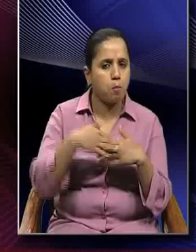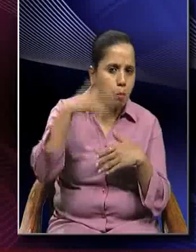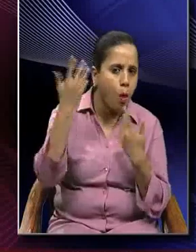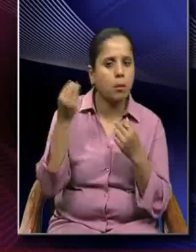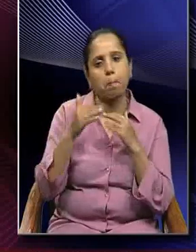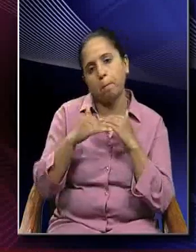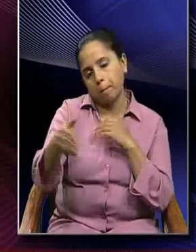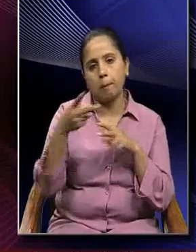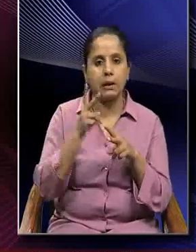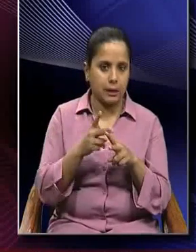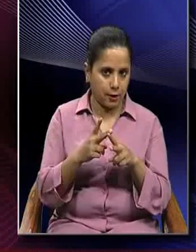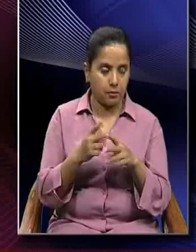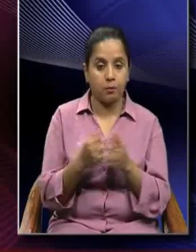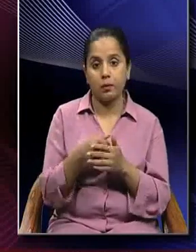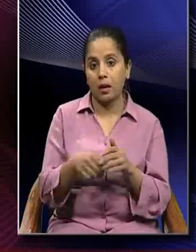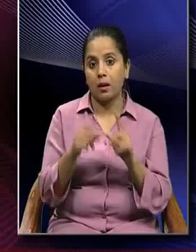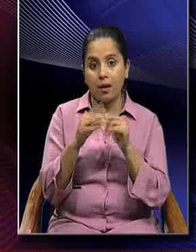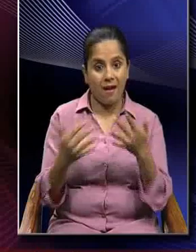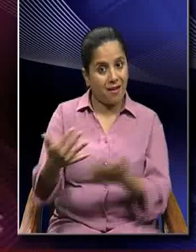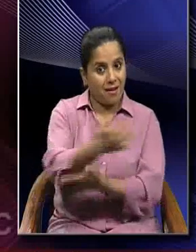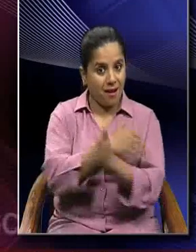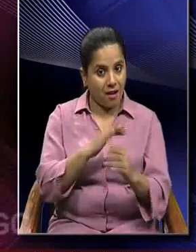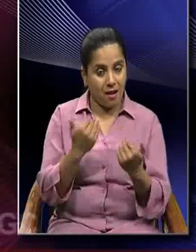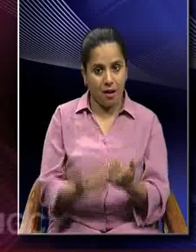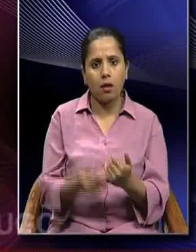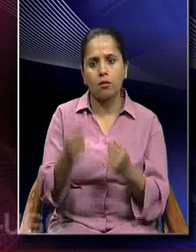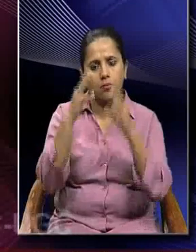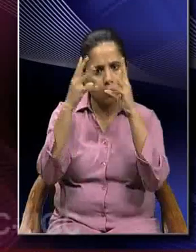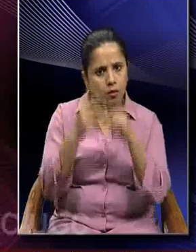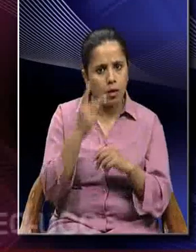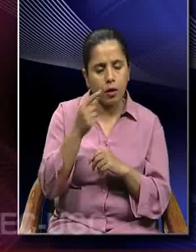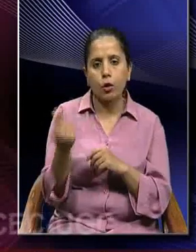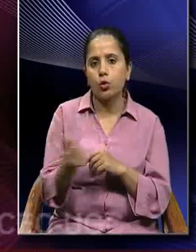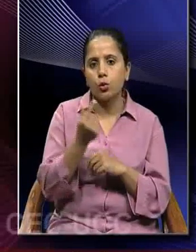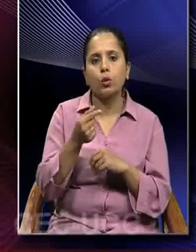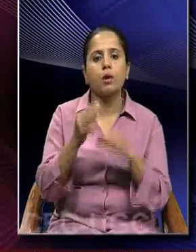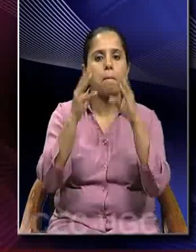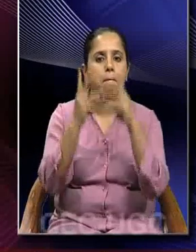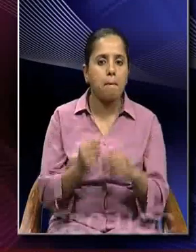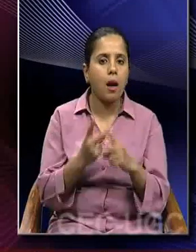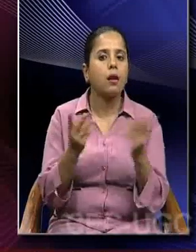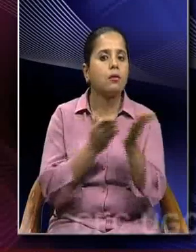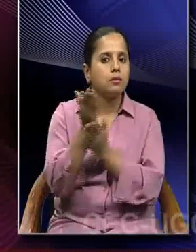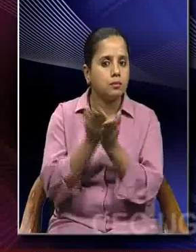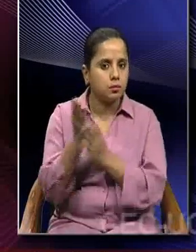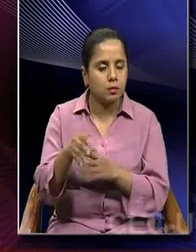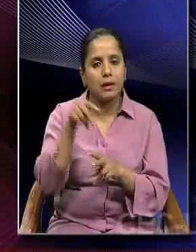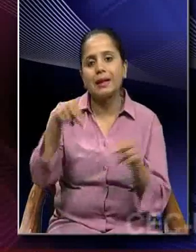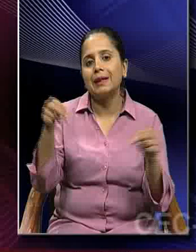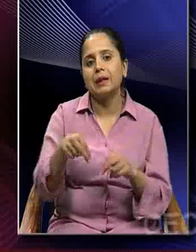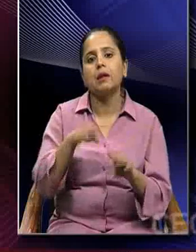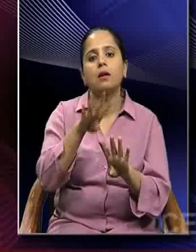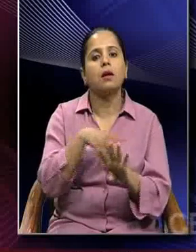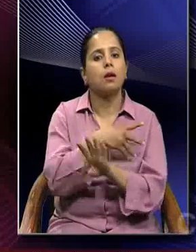constant. The data is then evaluated using mathematical techniques, namely statistics,